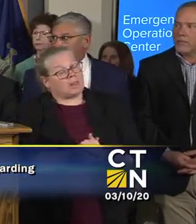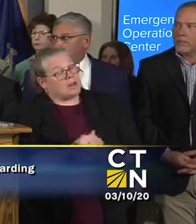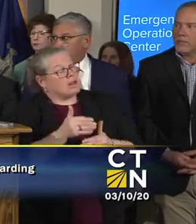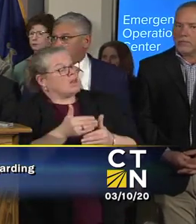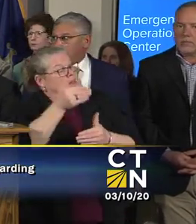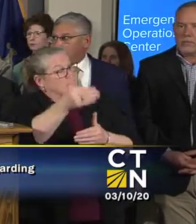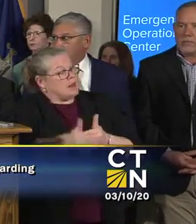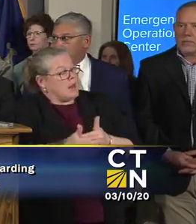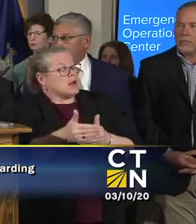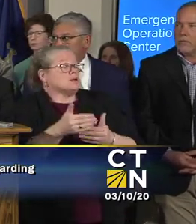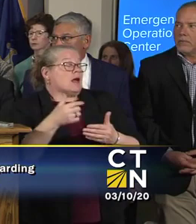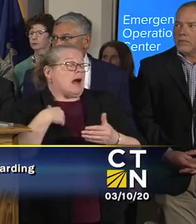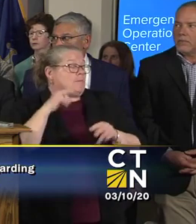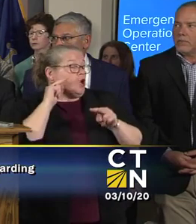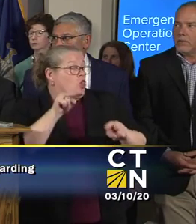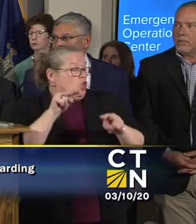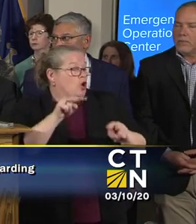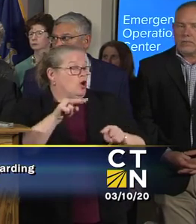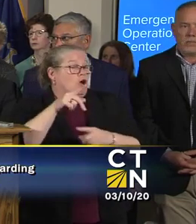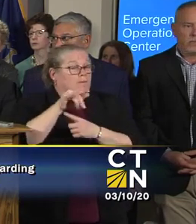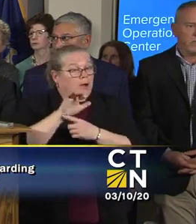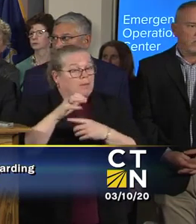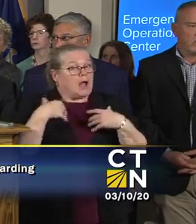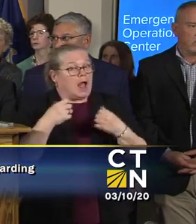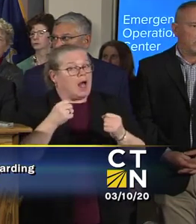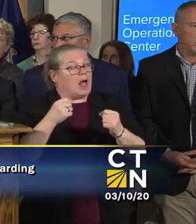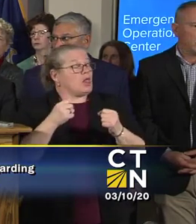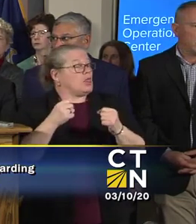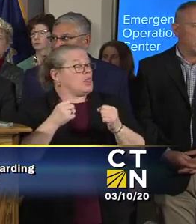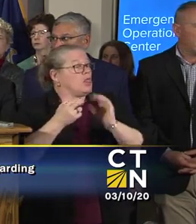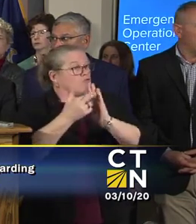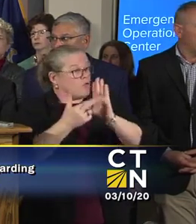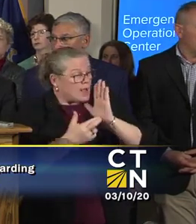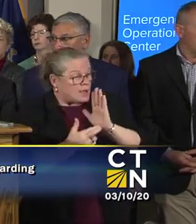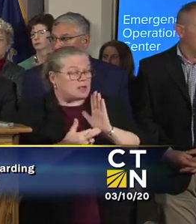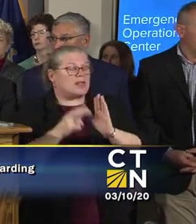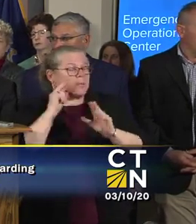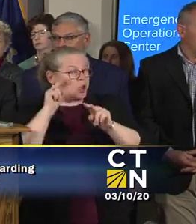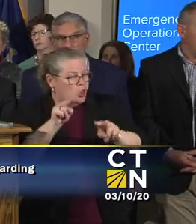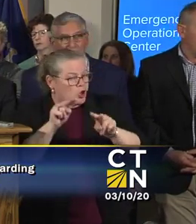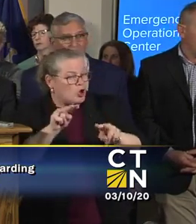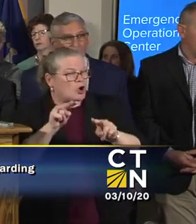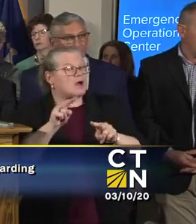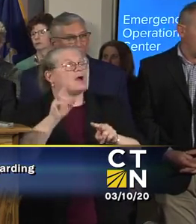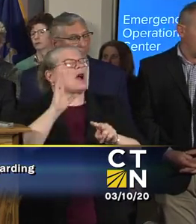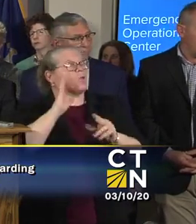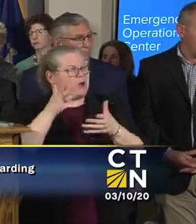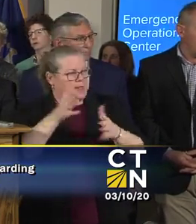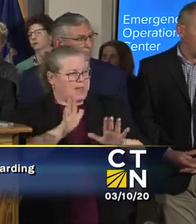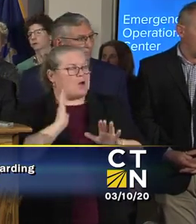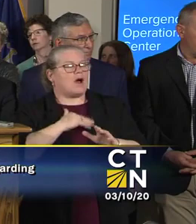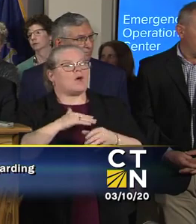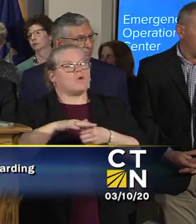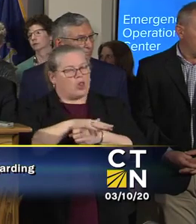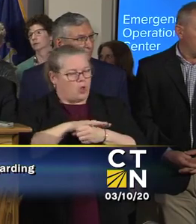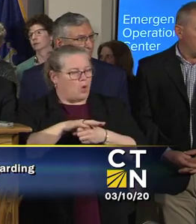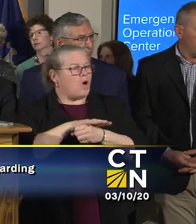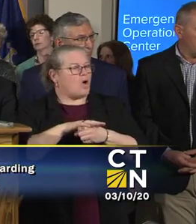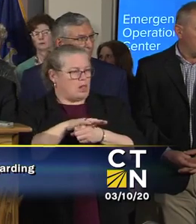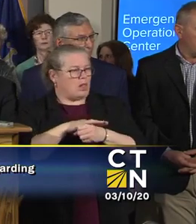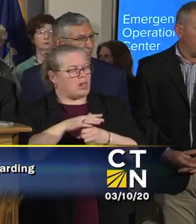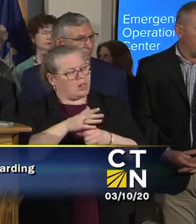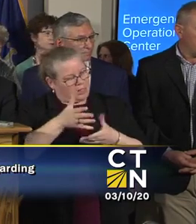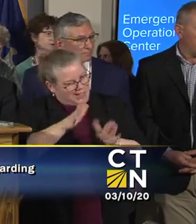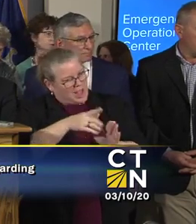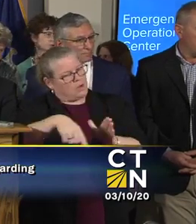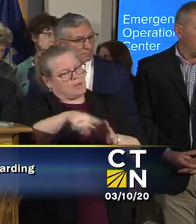hours, I'm going to look at the public health regulations and do everything I can to allow more of our local partners here in the state of Connecticut be better able to